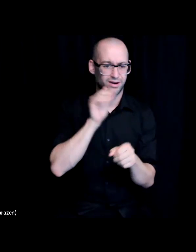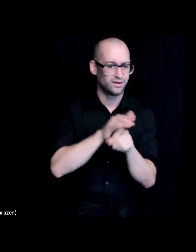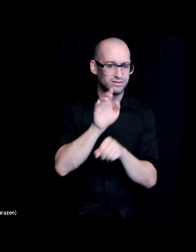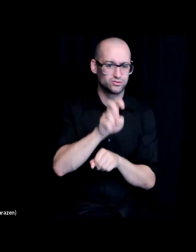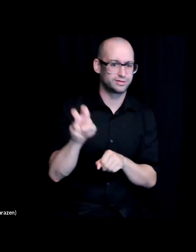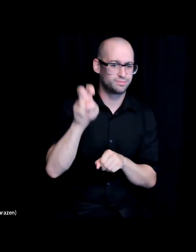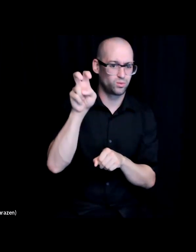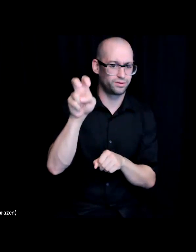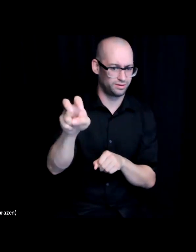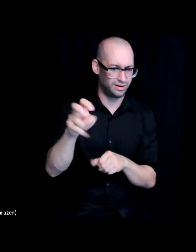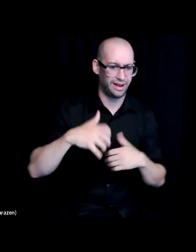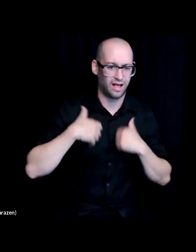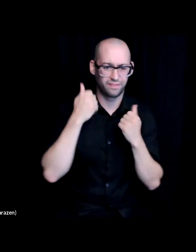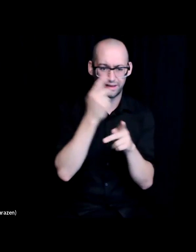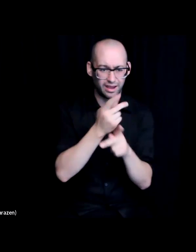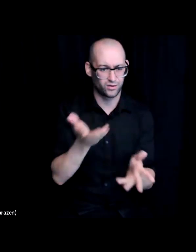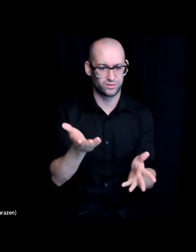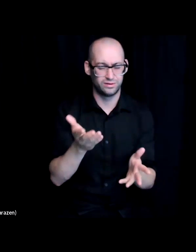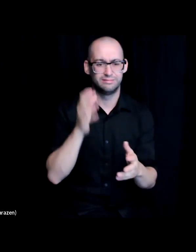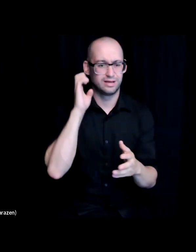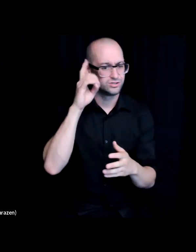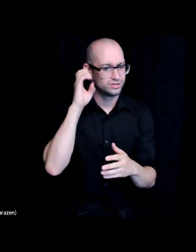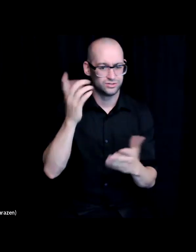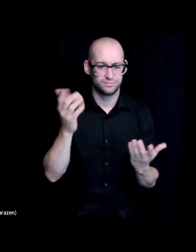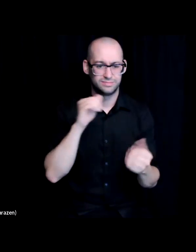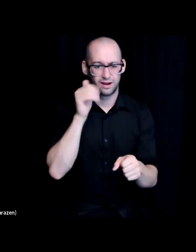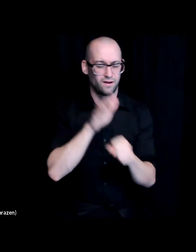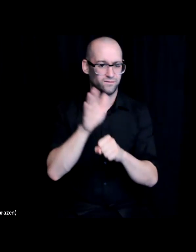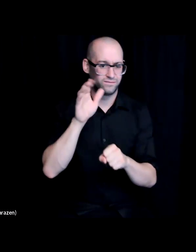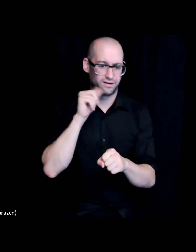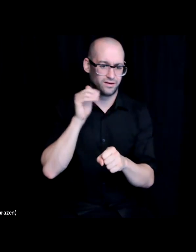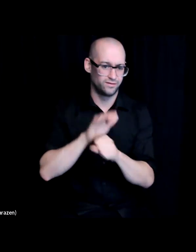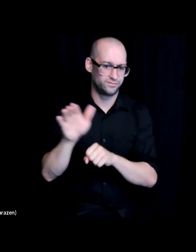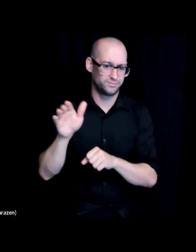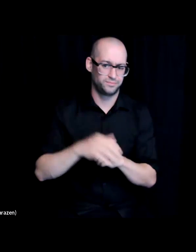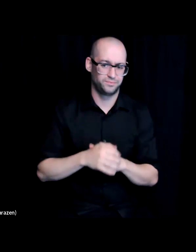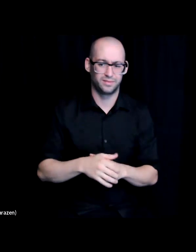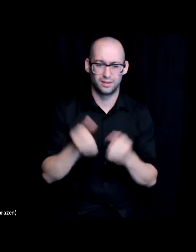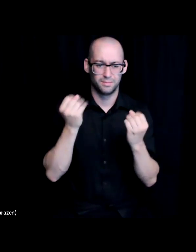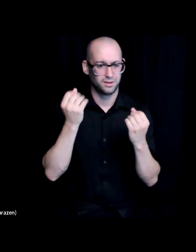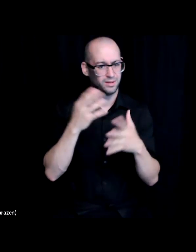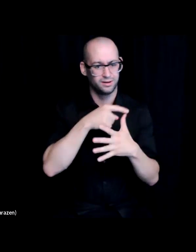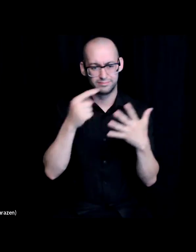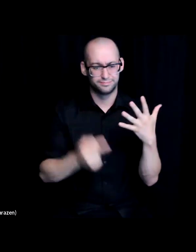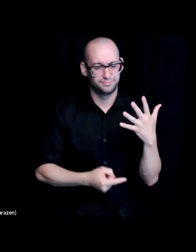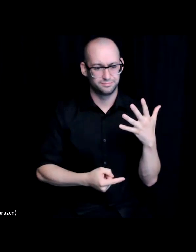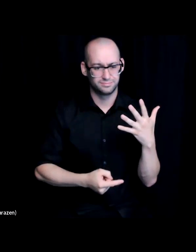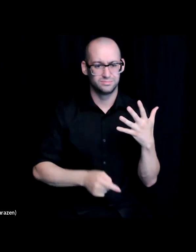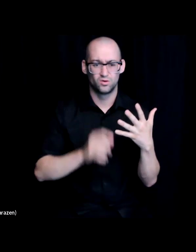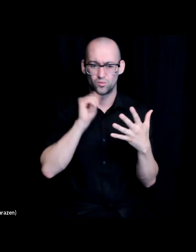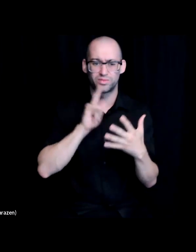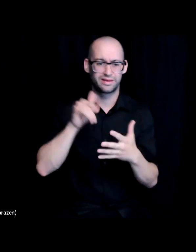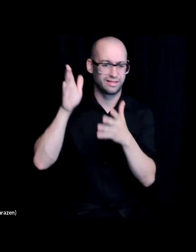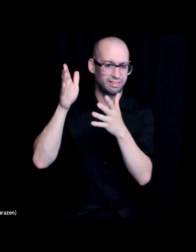transportation, healthcare, educational opportunities. And in many cases, they've really been left